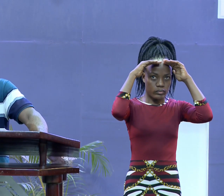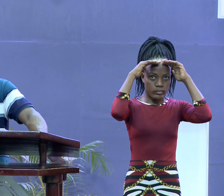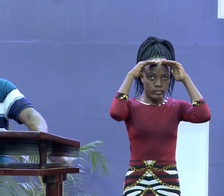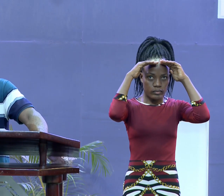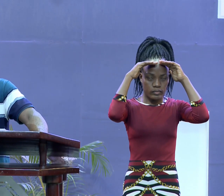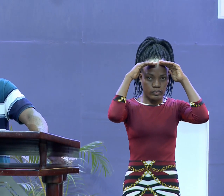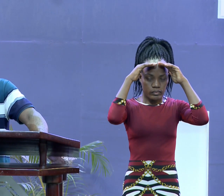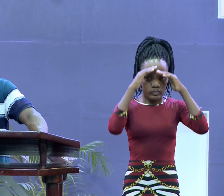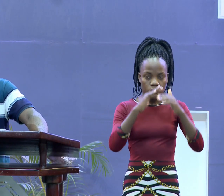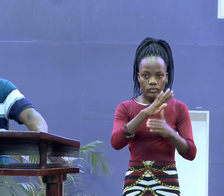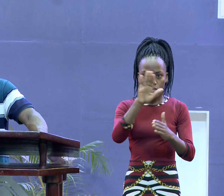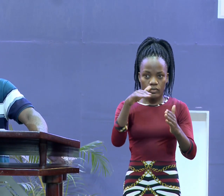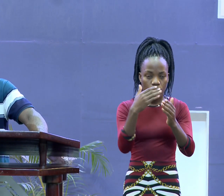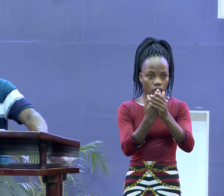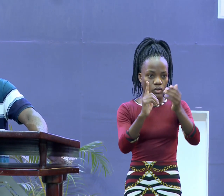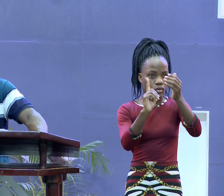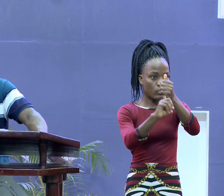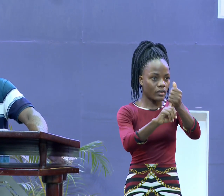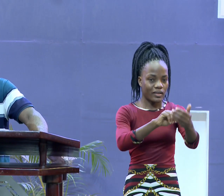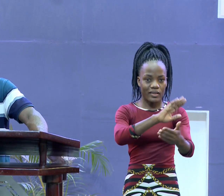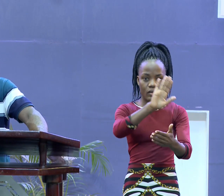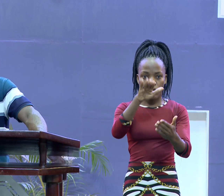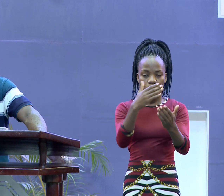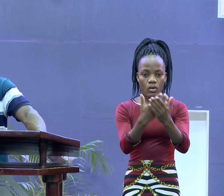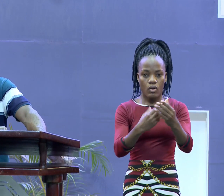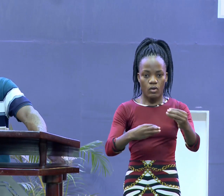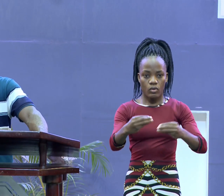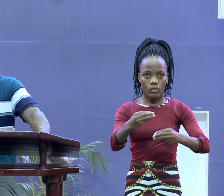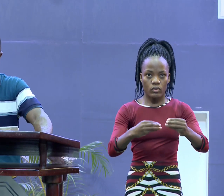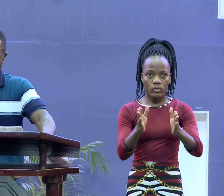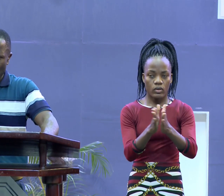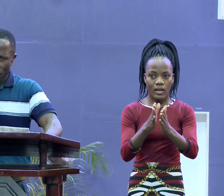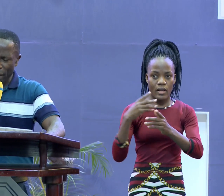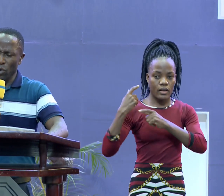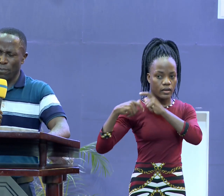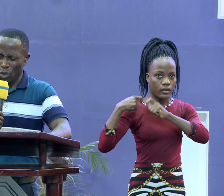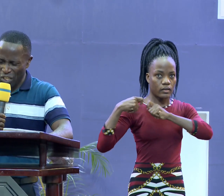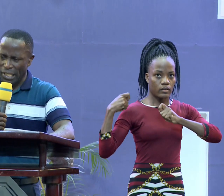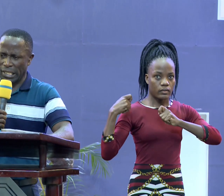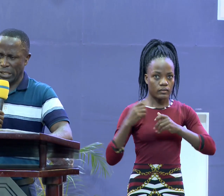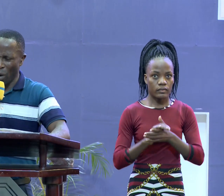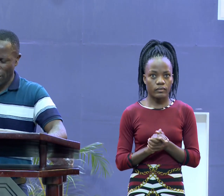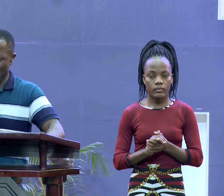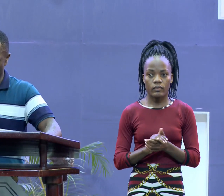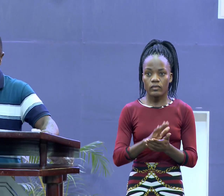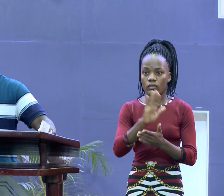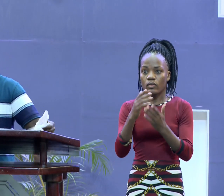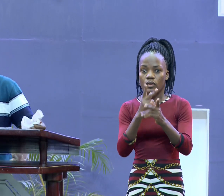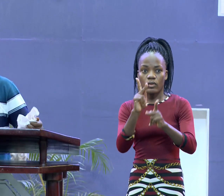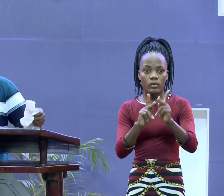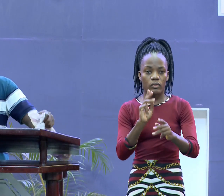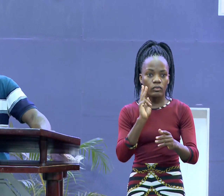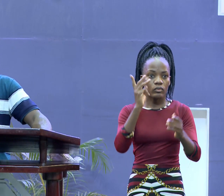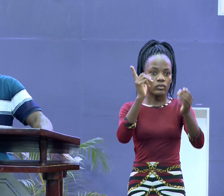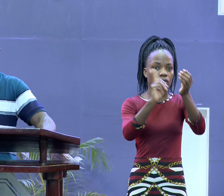shall possess their possessions. Banaalya obusika bwabwe. They will possess what belongs to